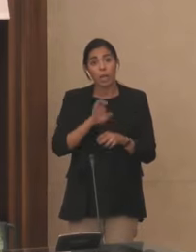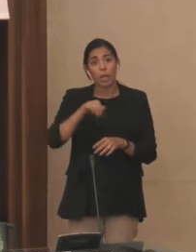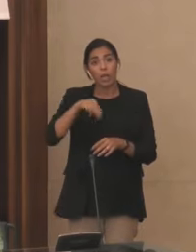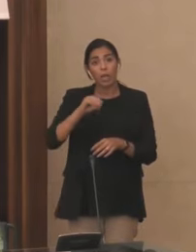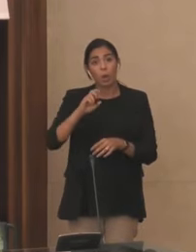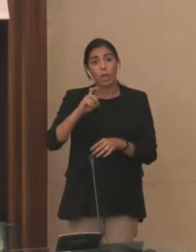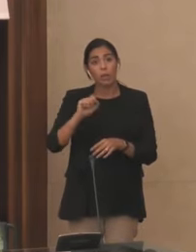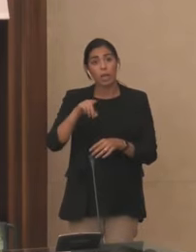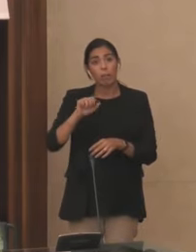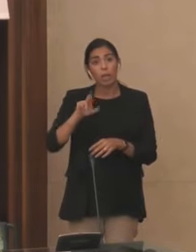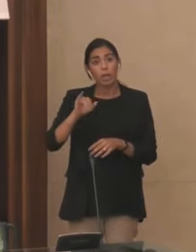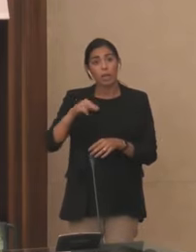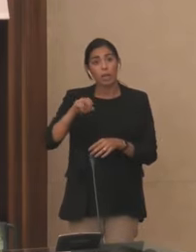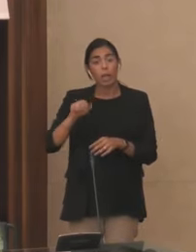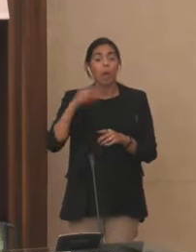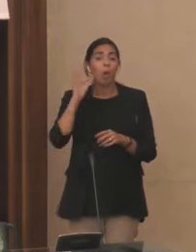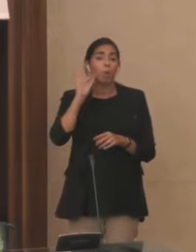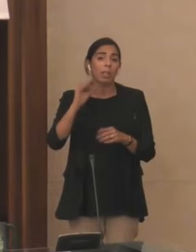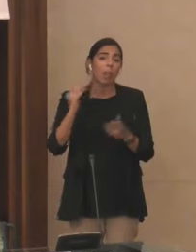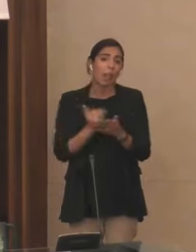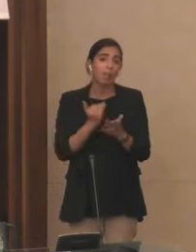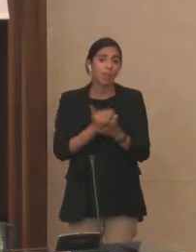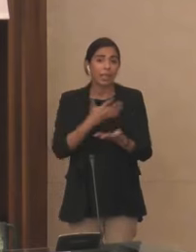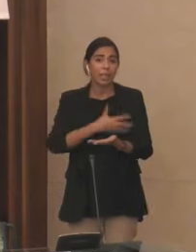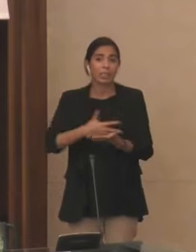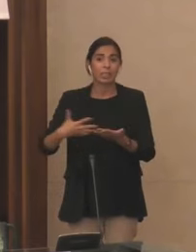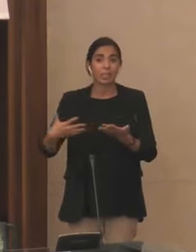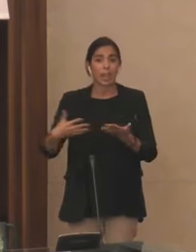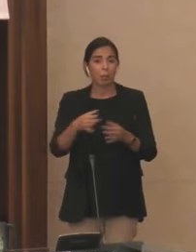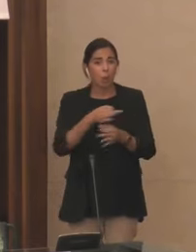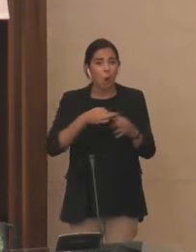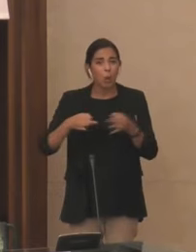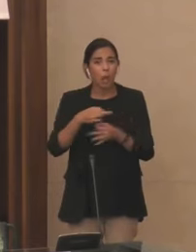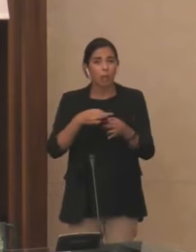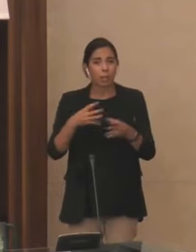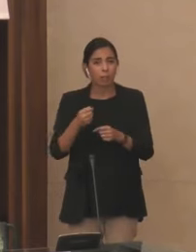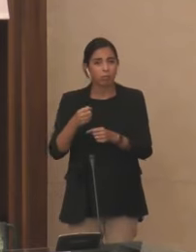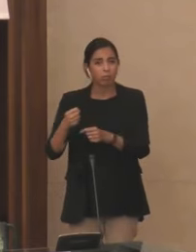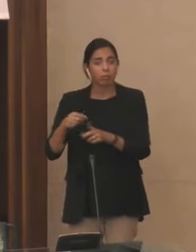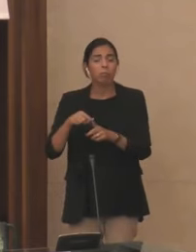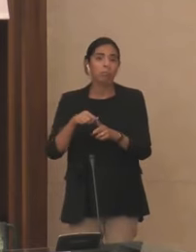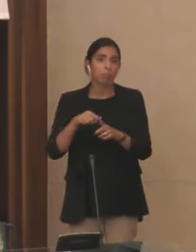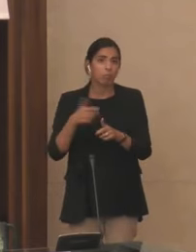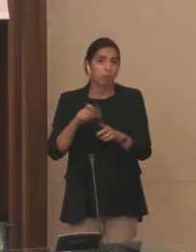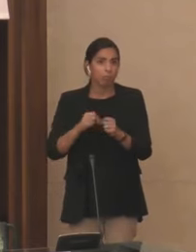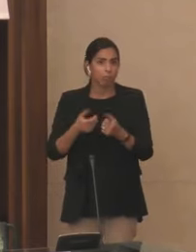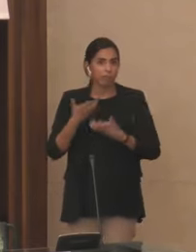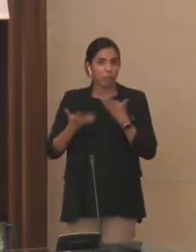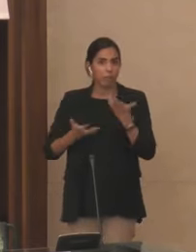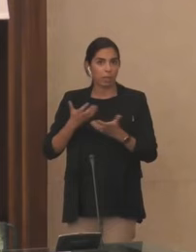the inflammation. Coagulation problems do not appear before the